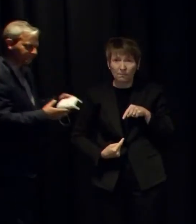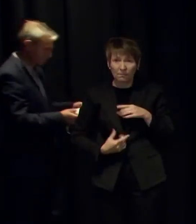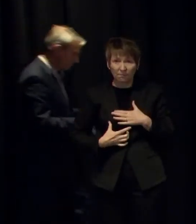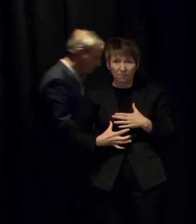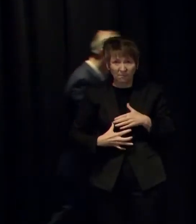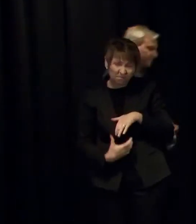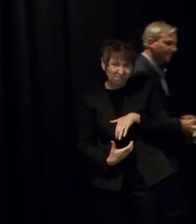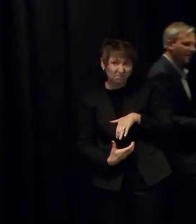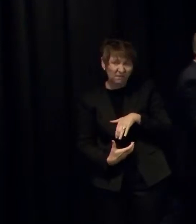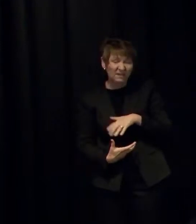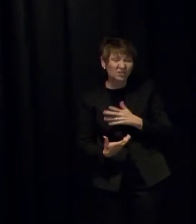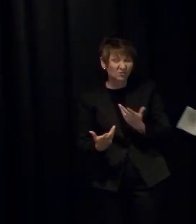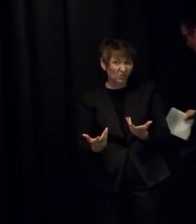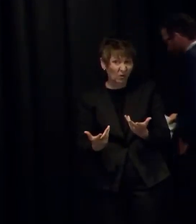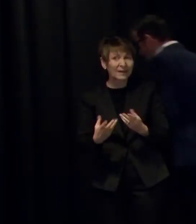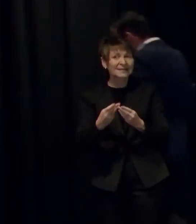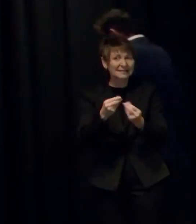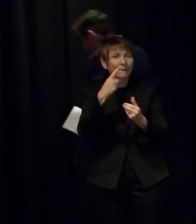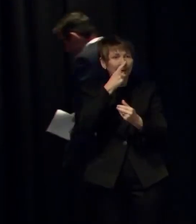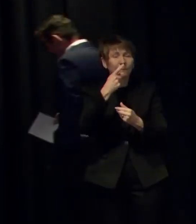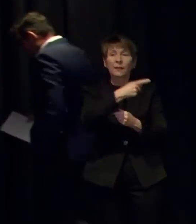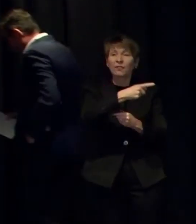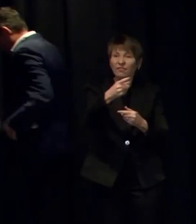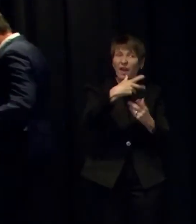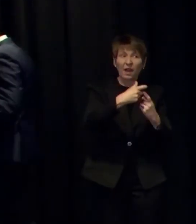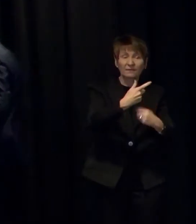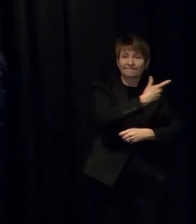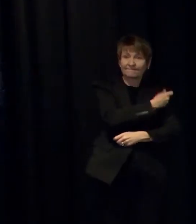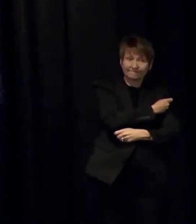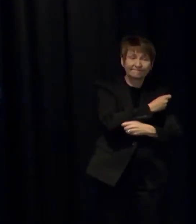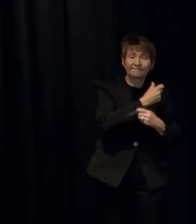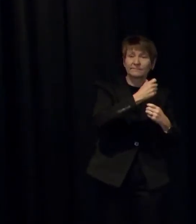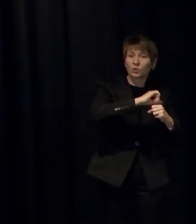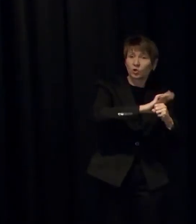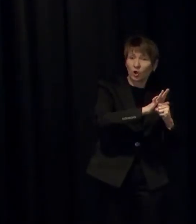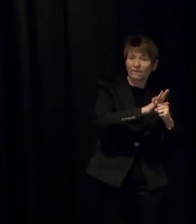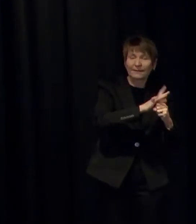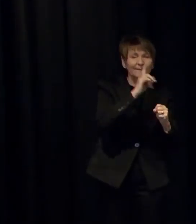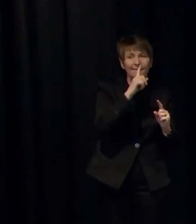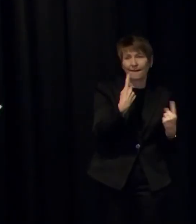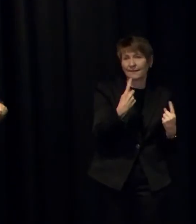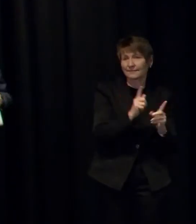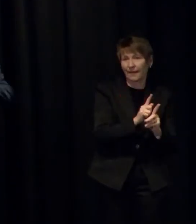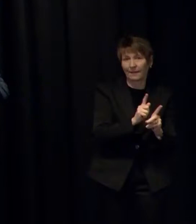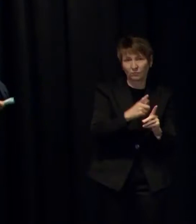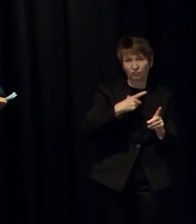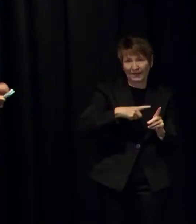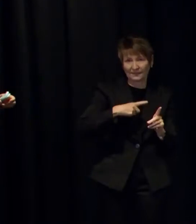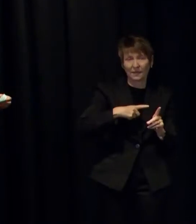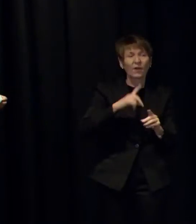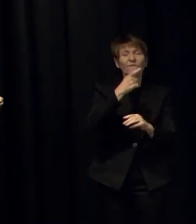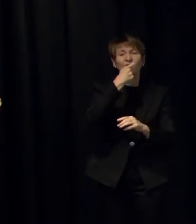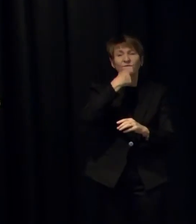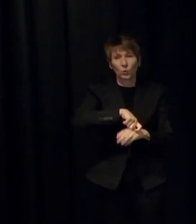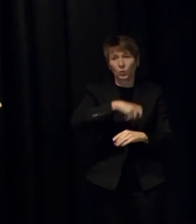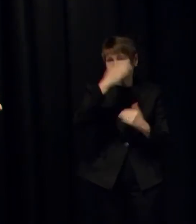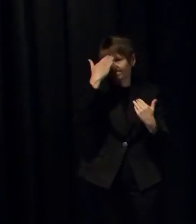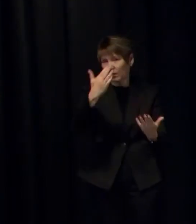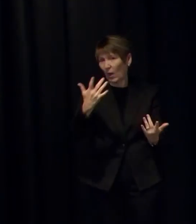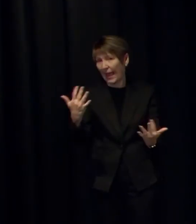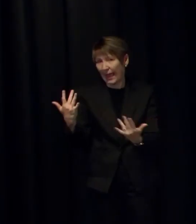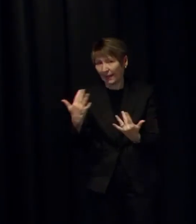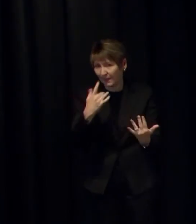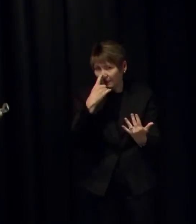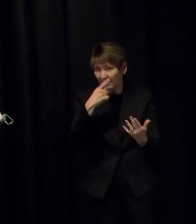much. So Professor Sutton, so far we've been told this is happening early because vaccination is going well and the length of stay